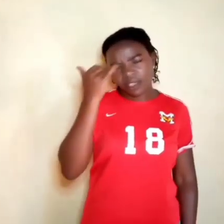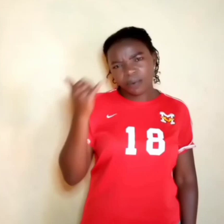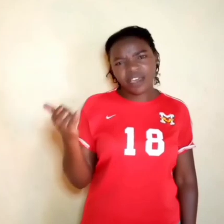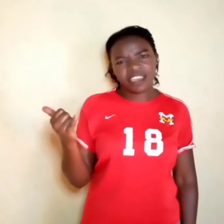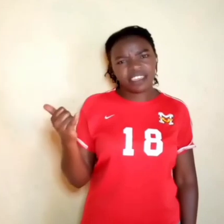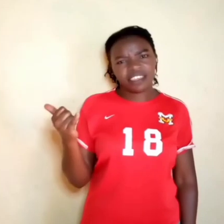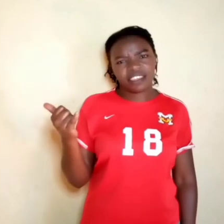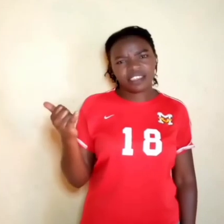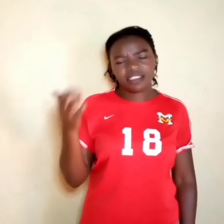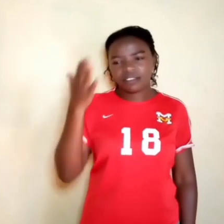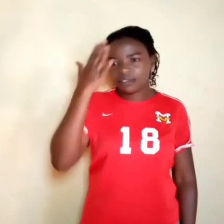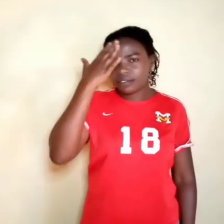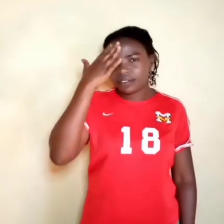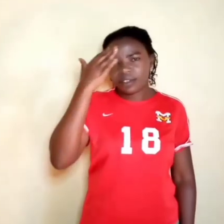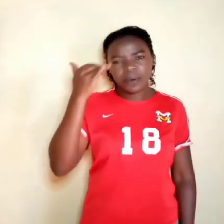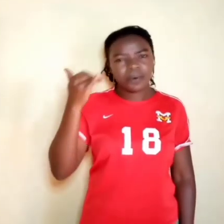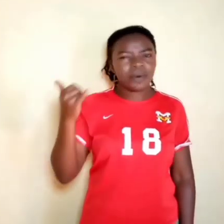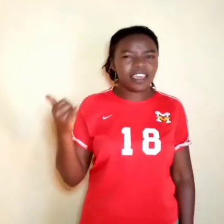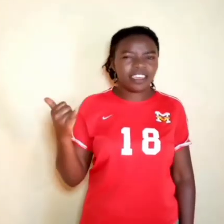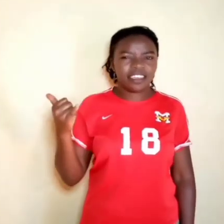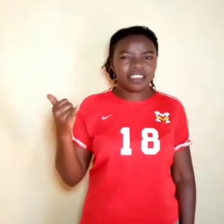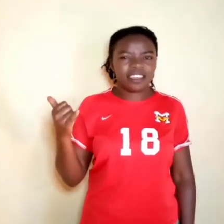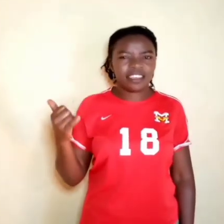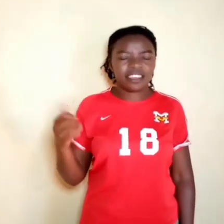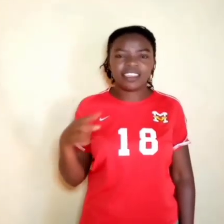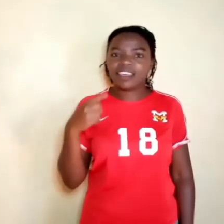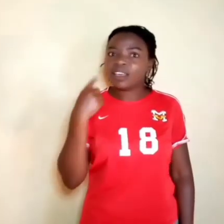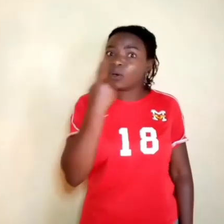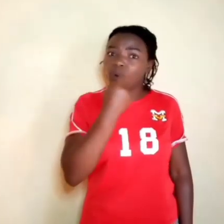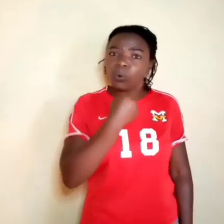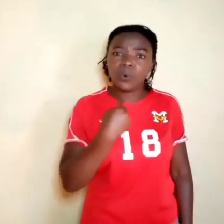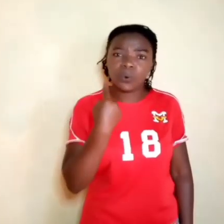Why. Why. Who.